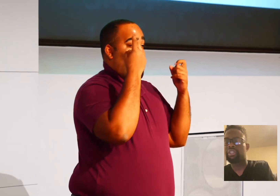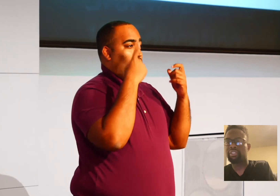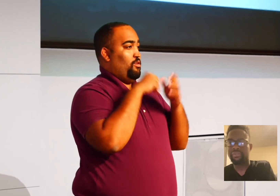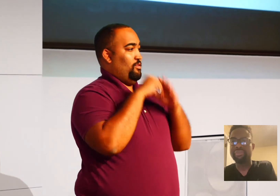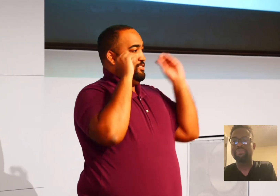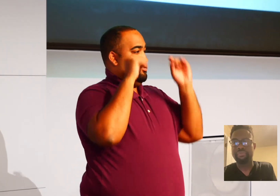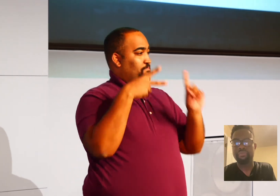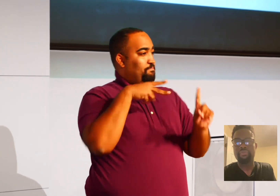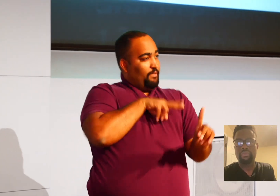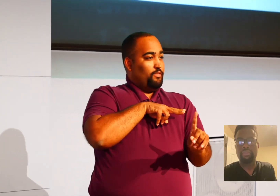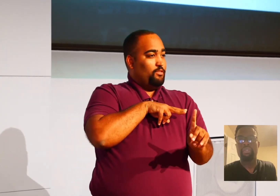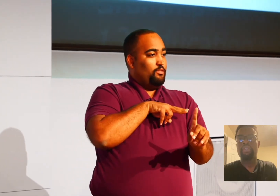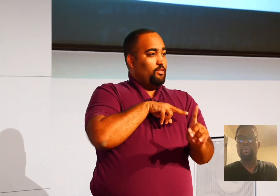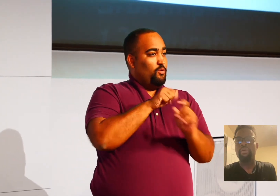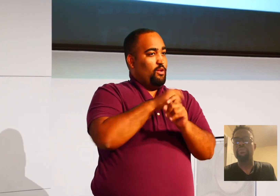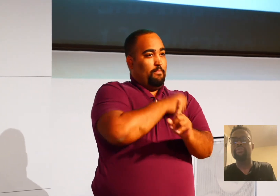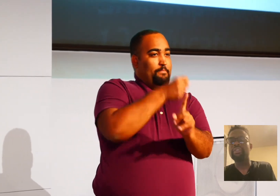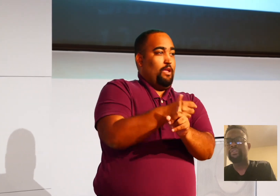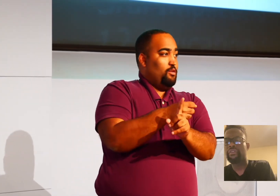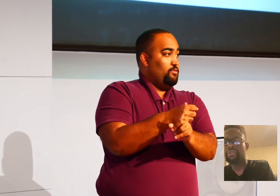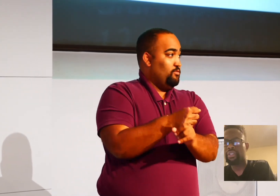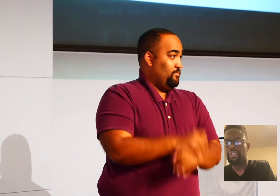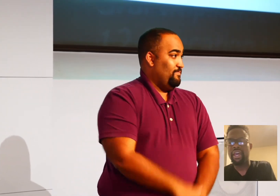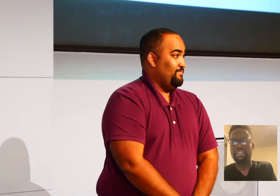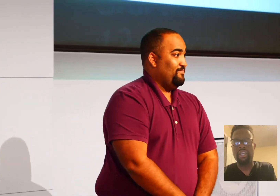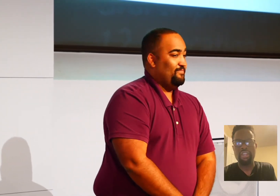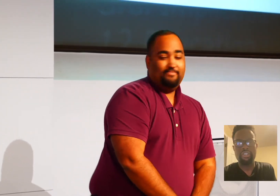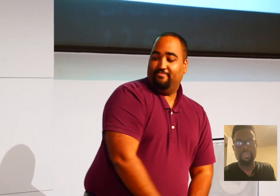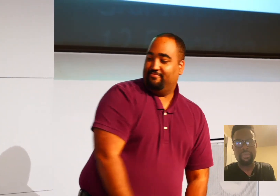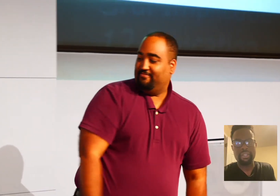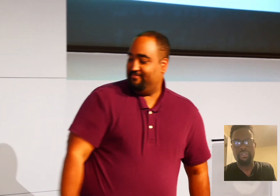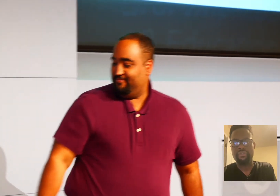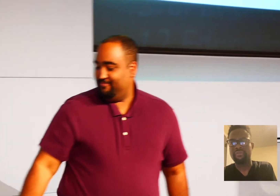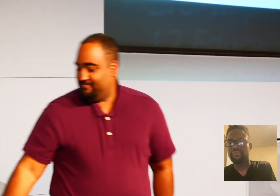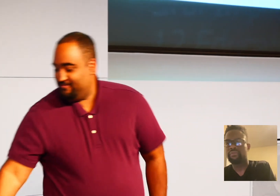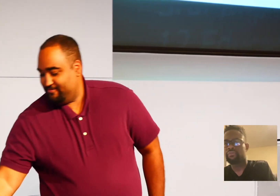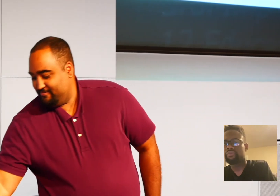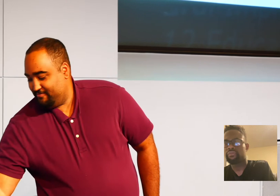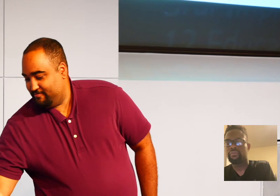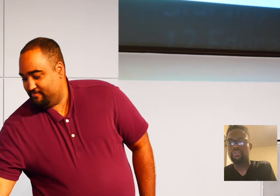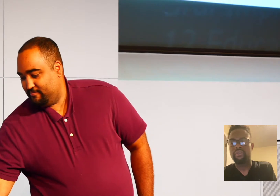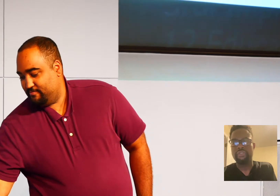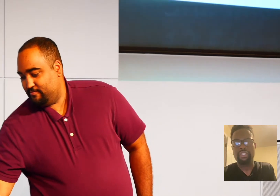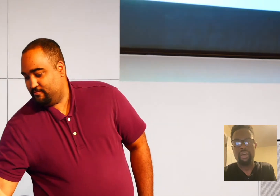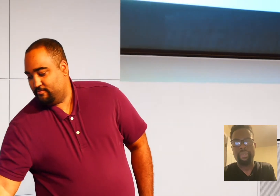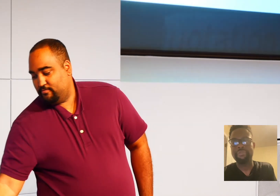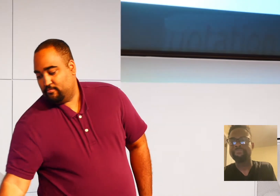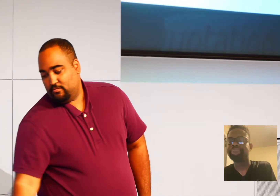level. But we're really going to focus on the educator's perspective of this topic.